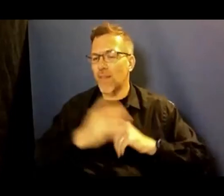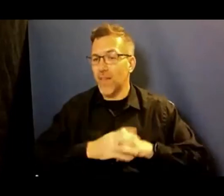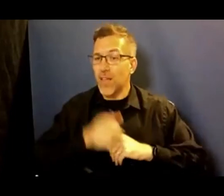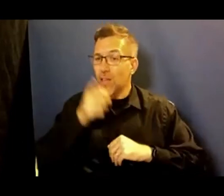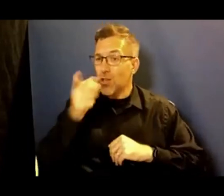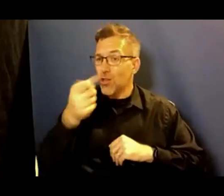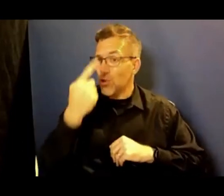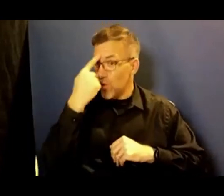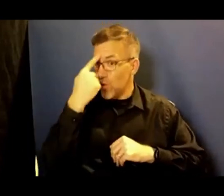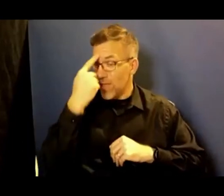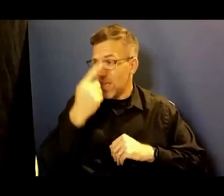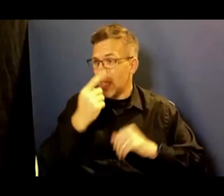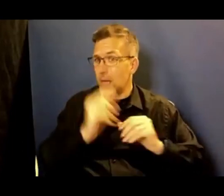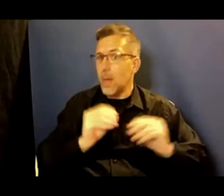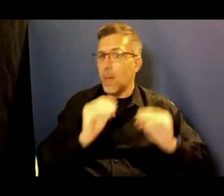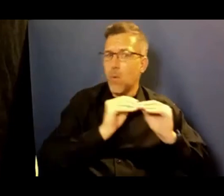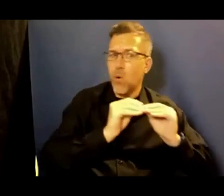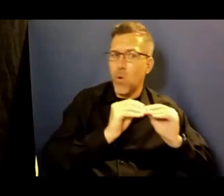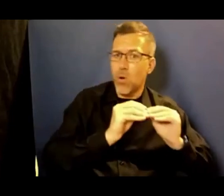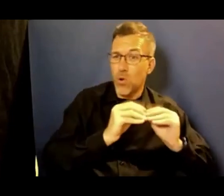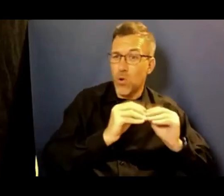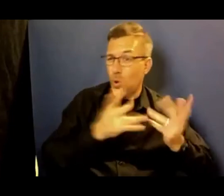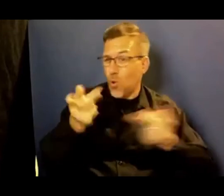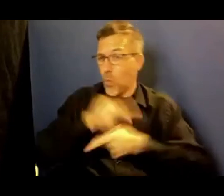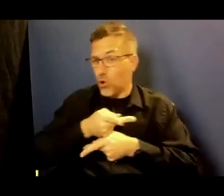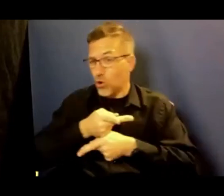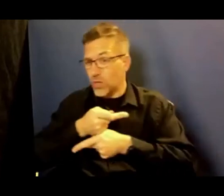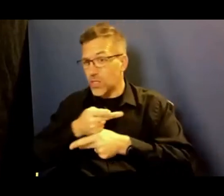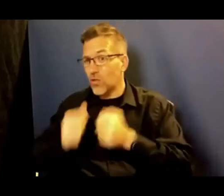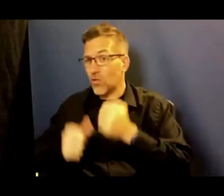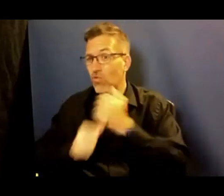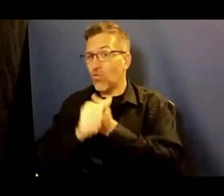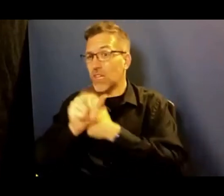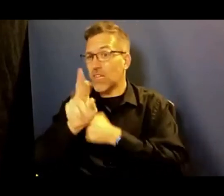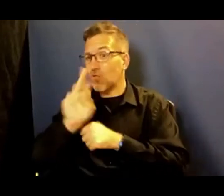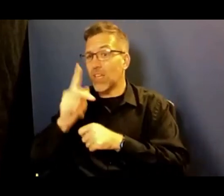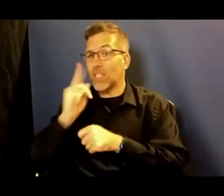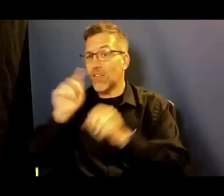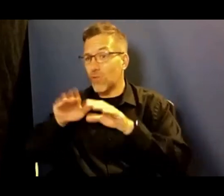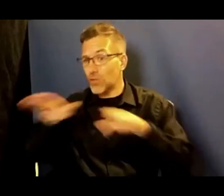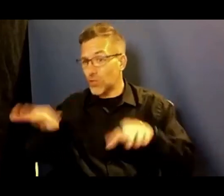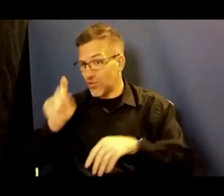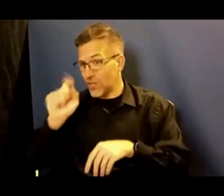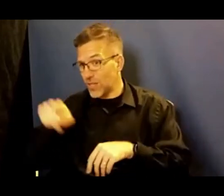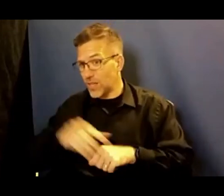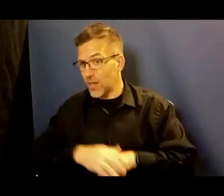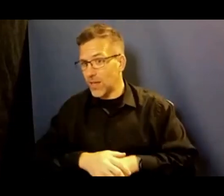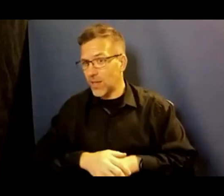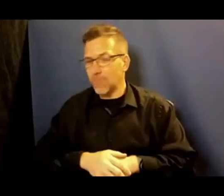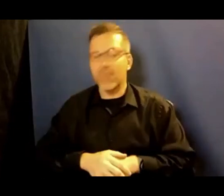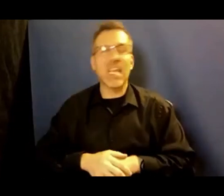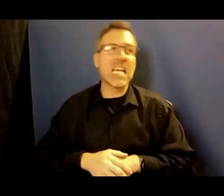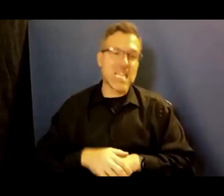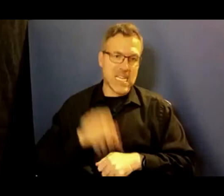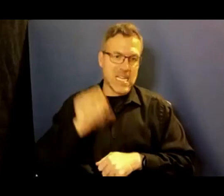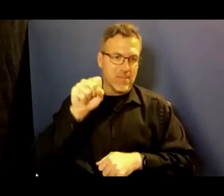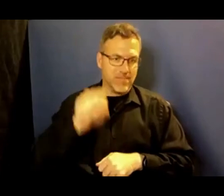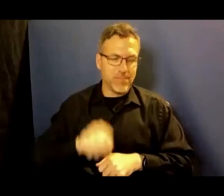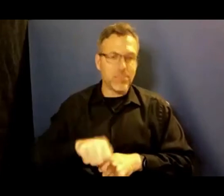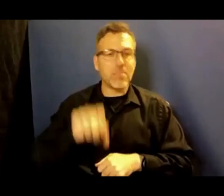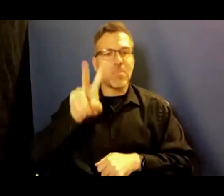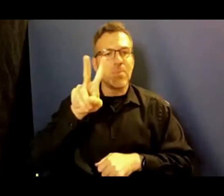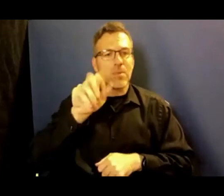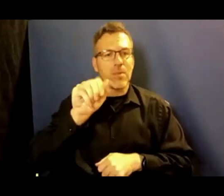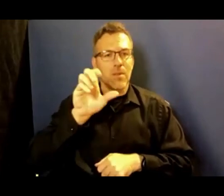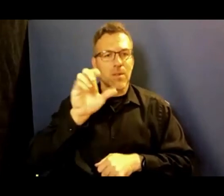or worse risks for children who get the vaccine? Yeah, so whenever we talk about vaccines, we talk about risk